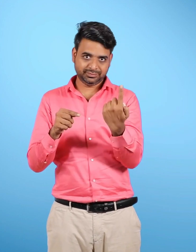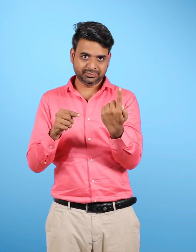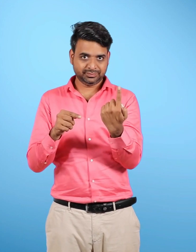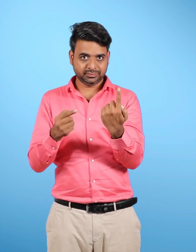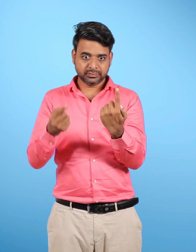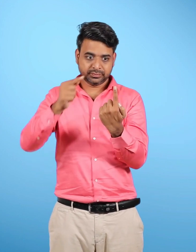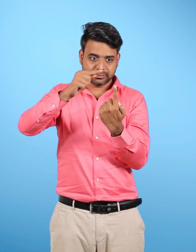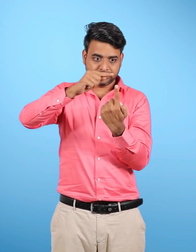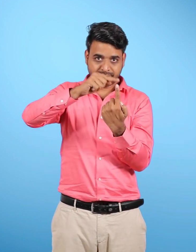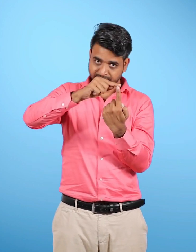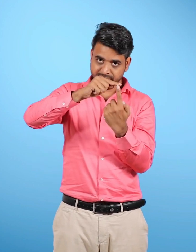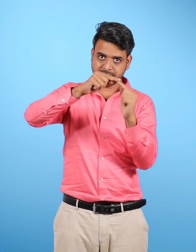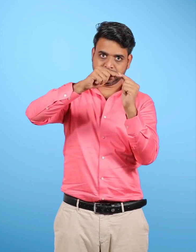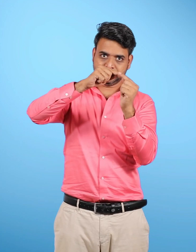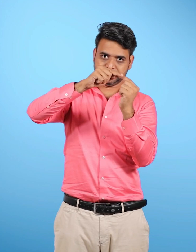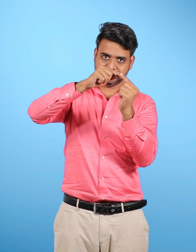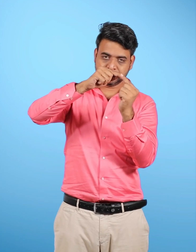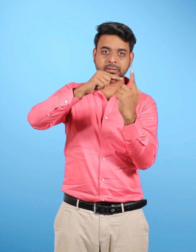Fix the exposed parts of the wires to the cell.